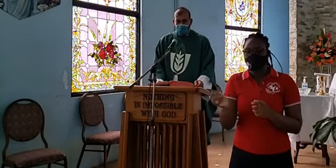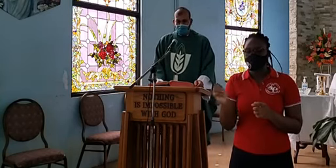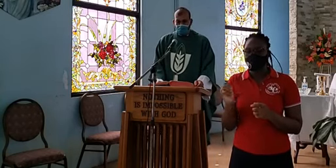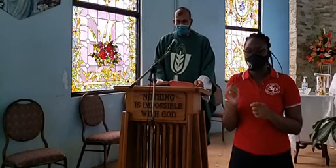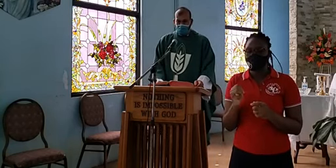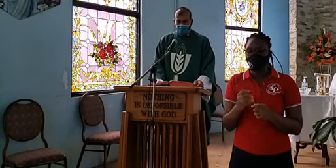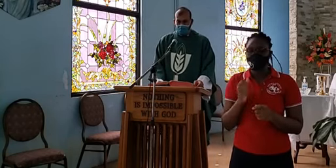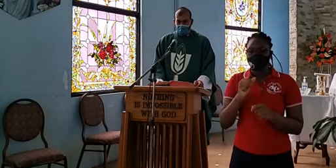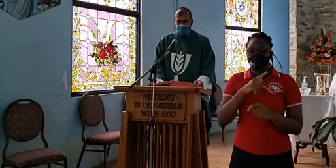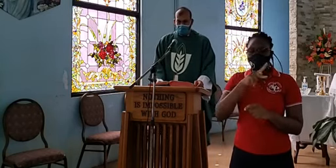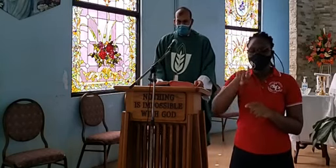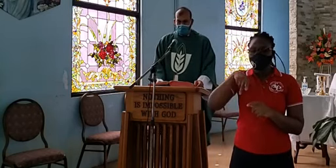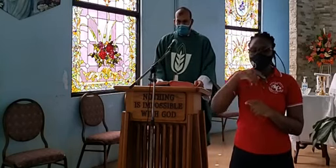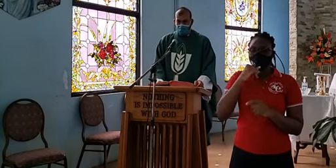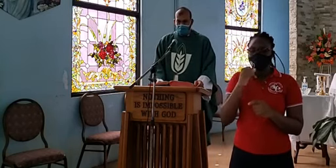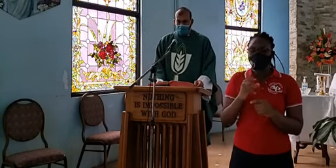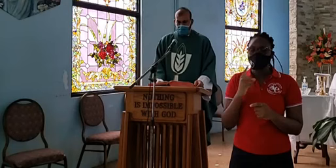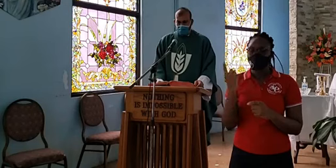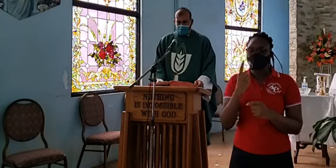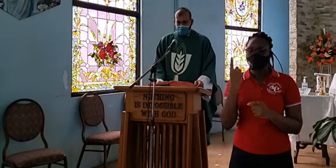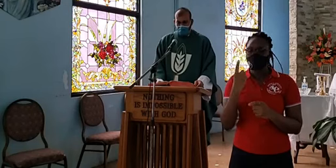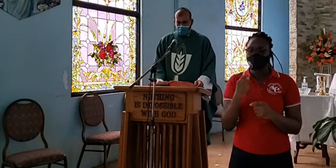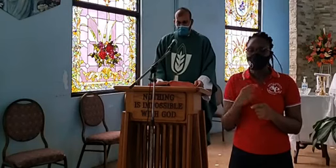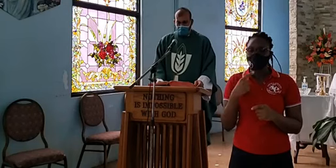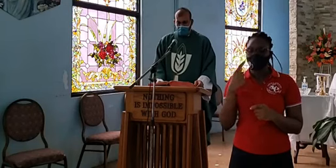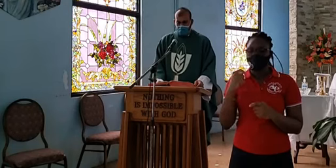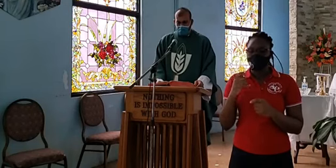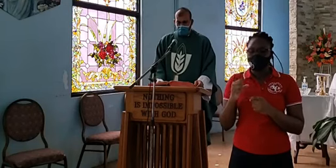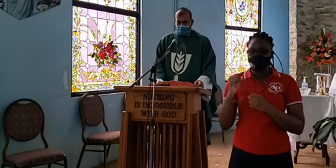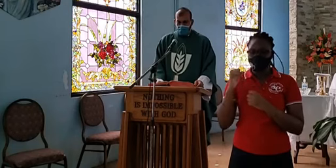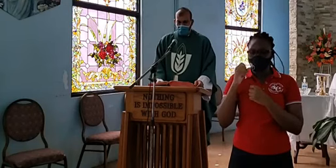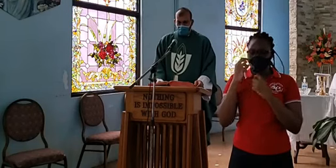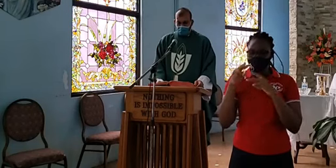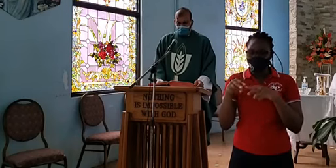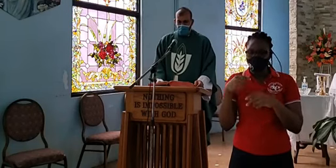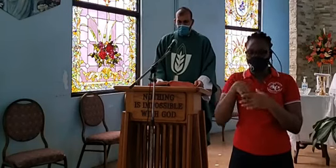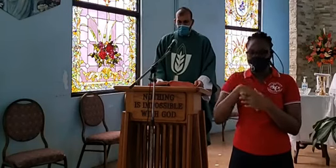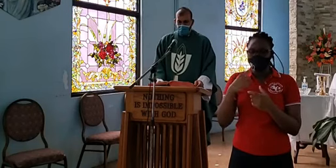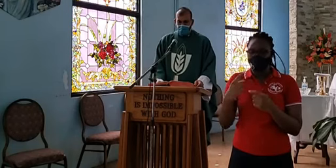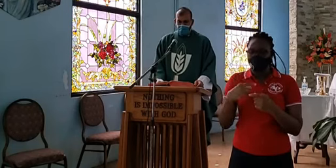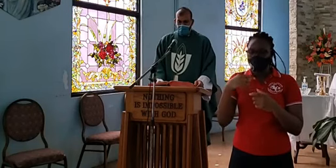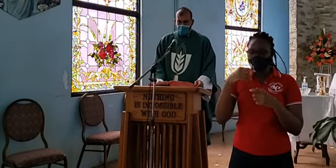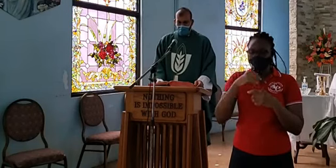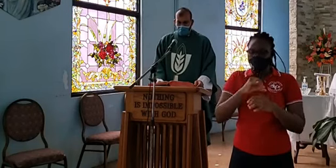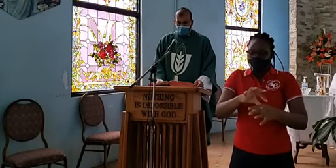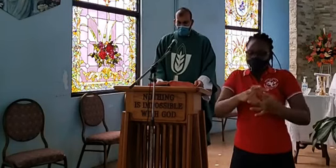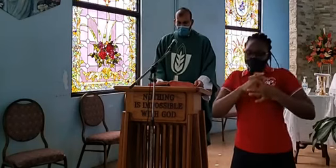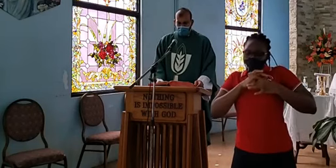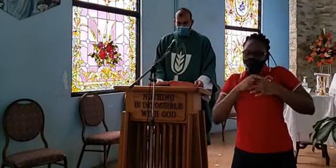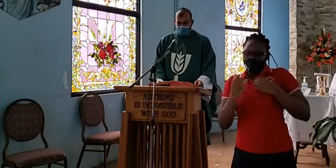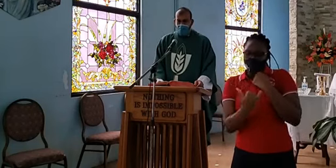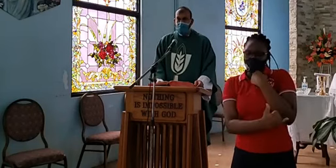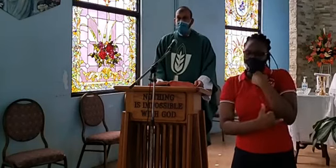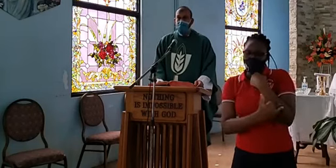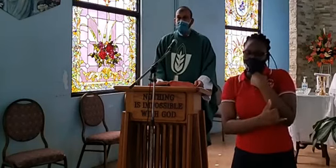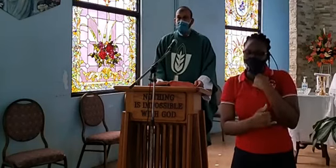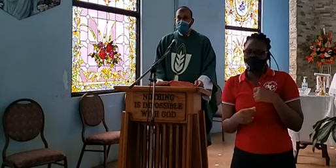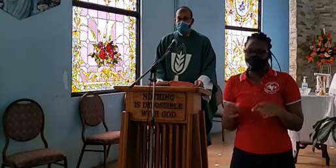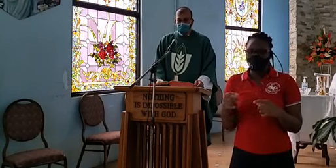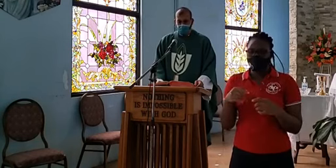a prophet is only despised in his own country, among his